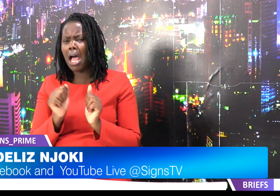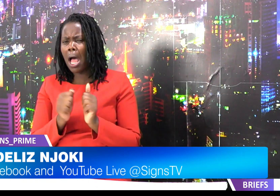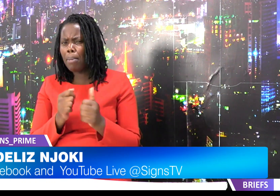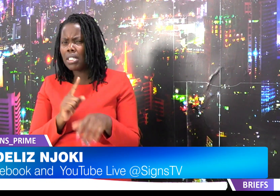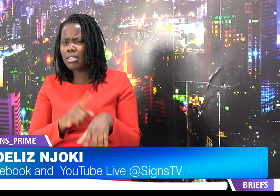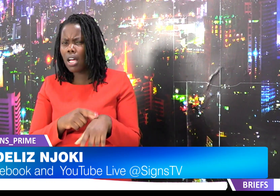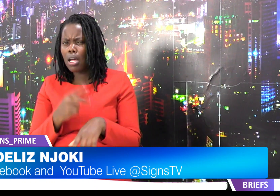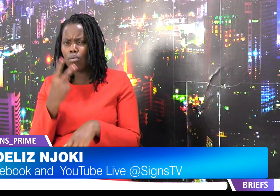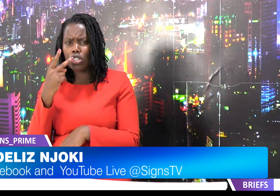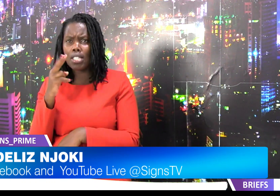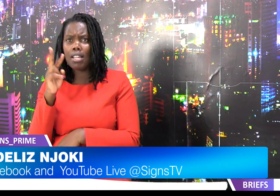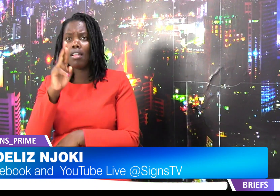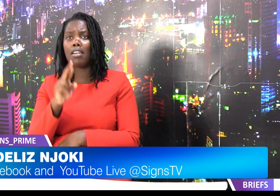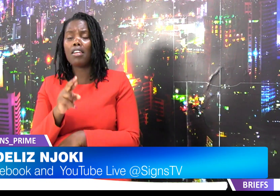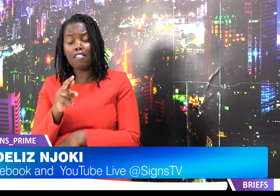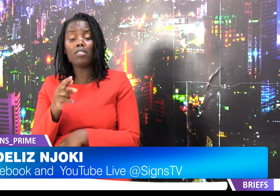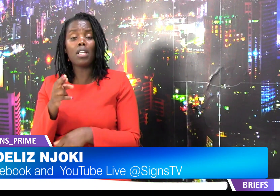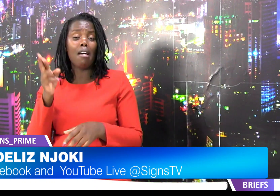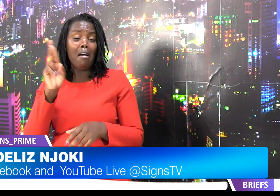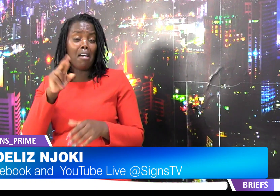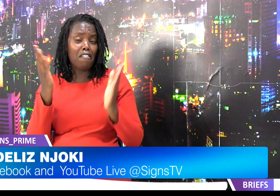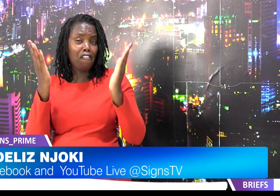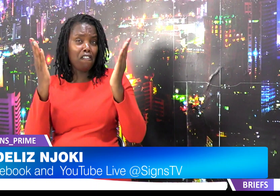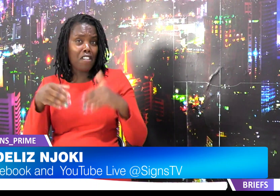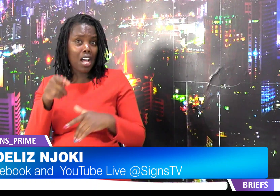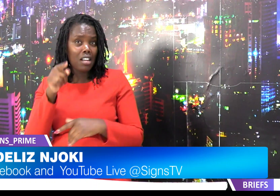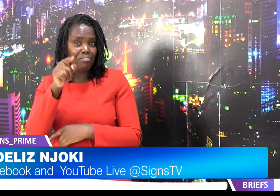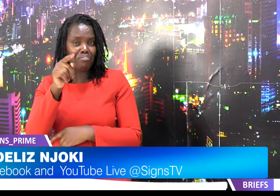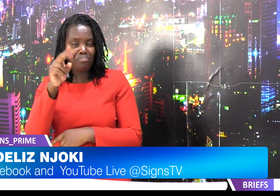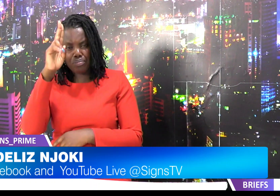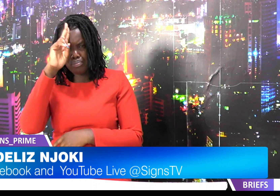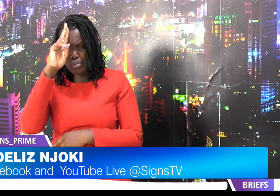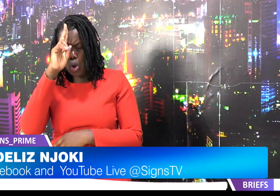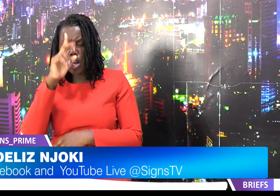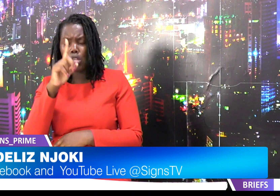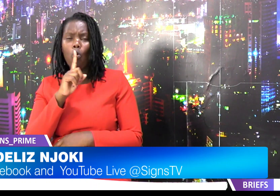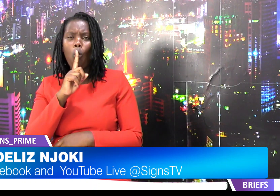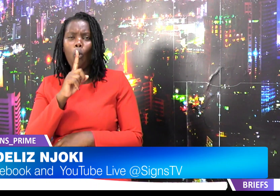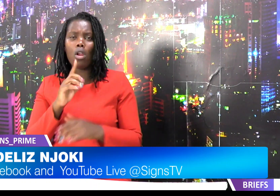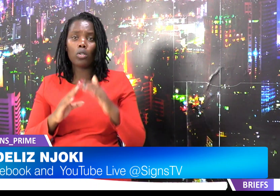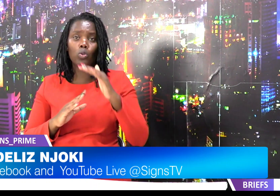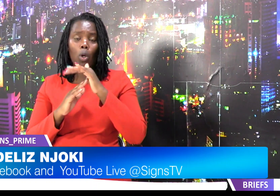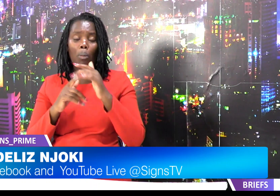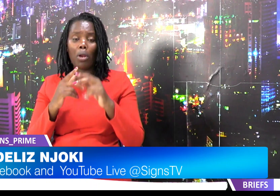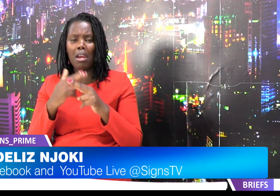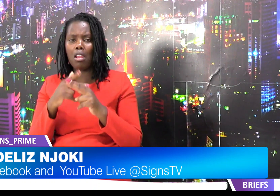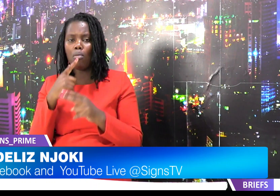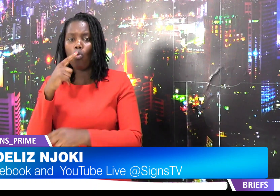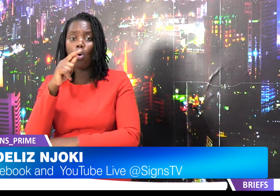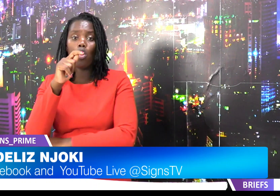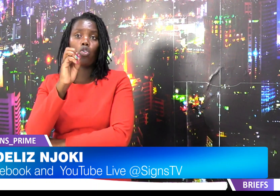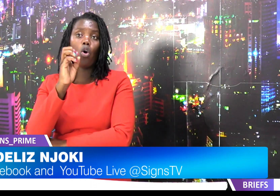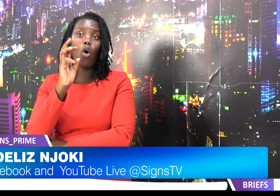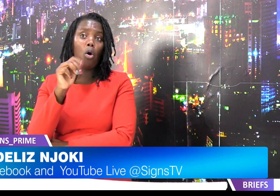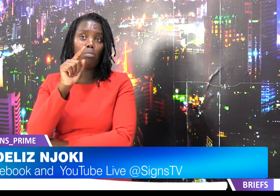positive impact on the security in the region. And this is according to the Rift Valley Police